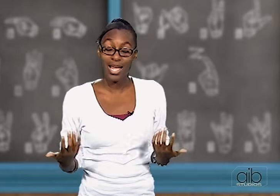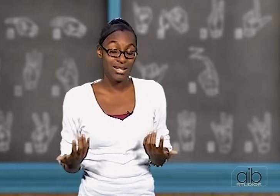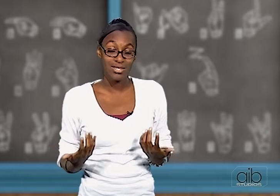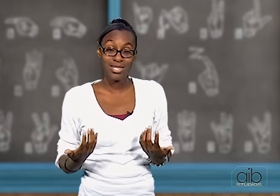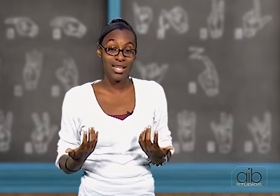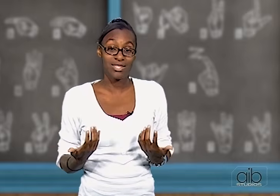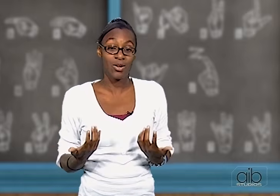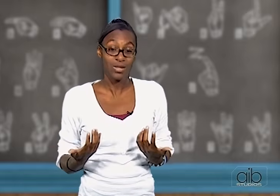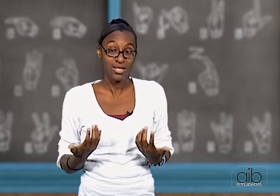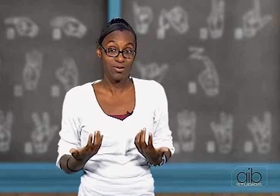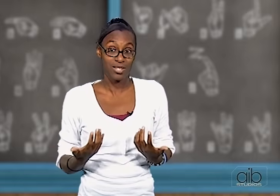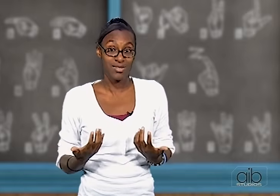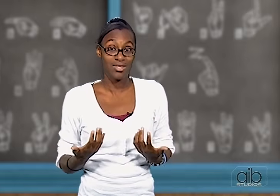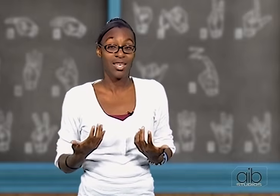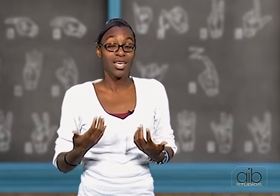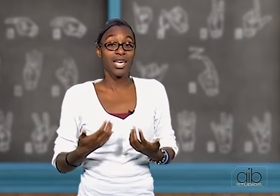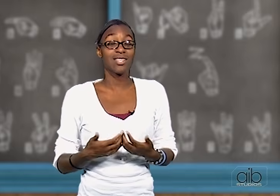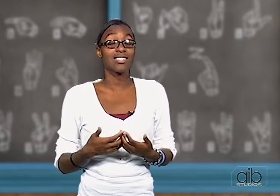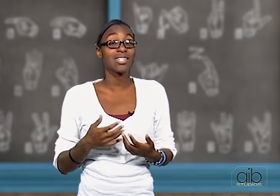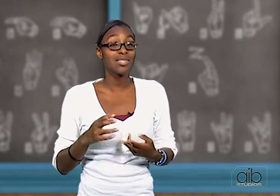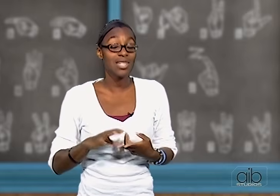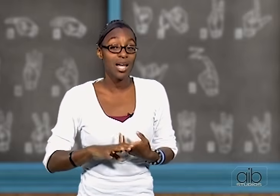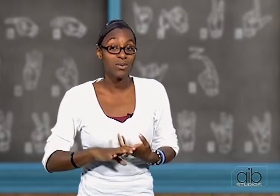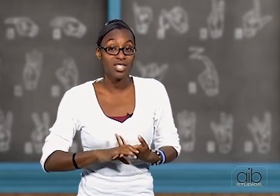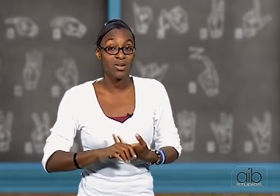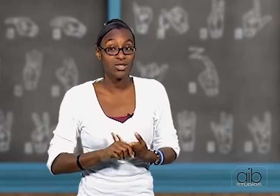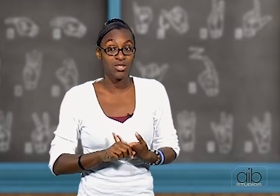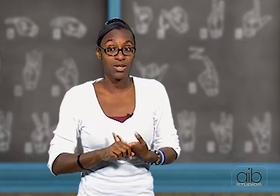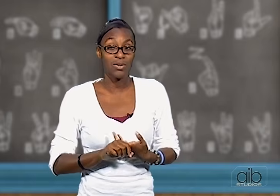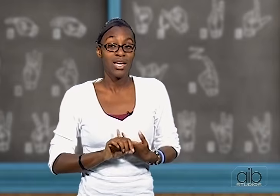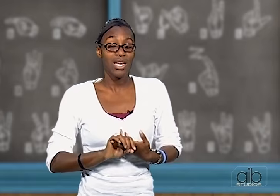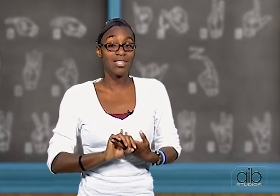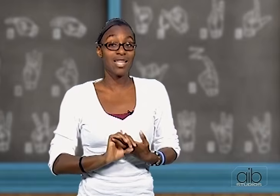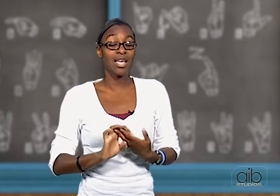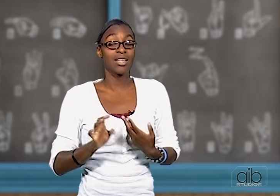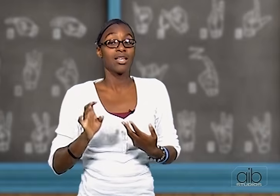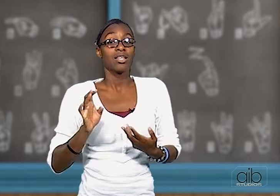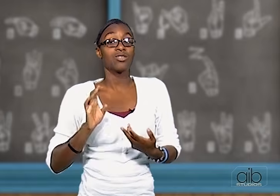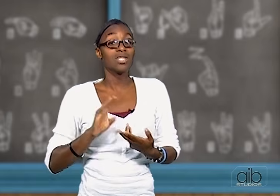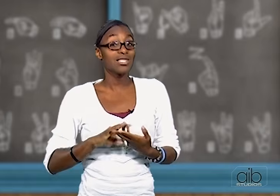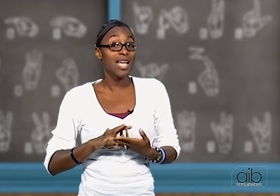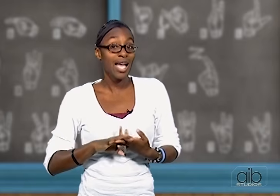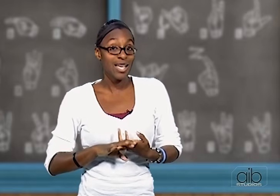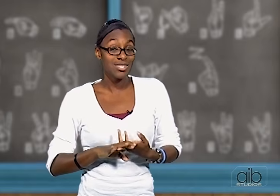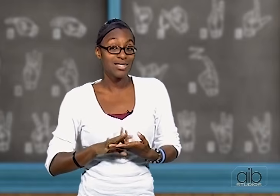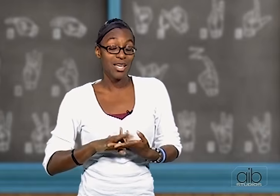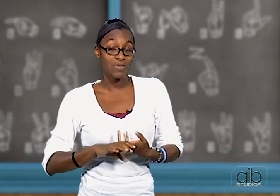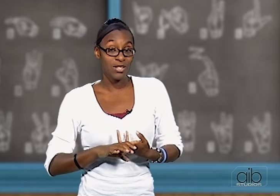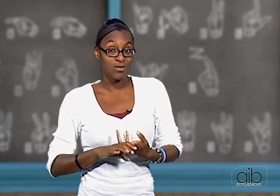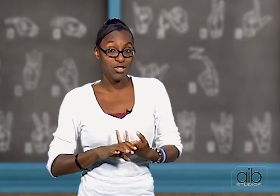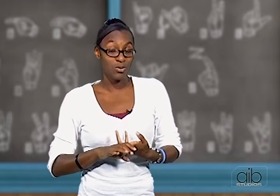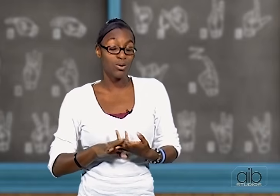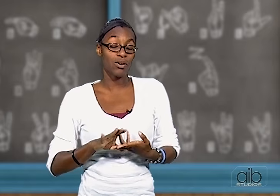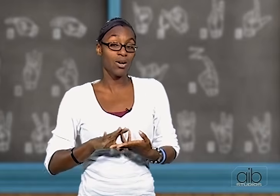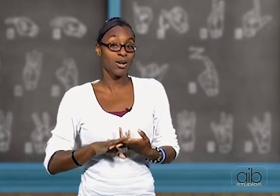is the only difference. And the second thing I would tell you to do is that you need to ask a deaf individual or a hard of